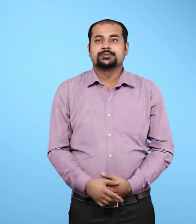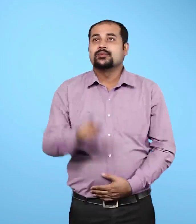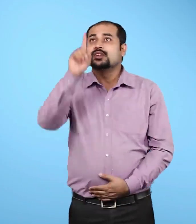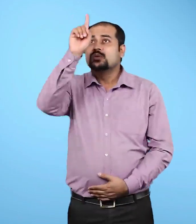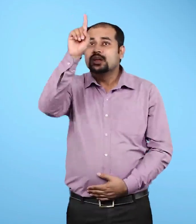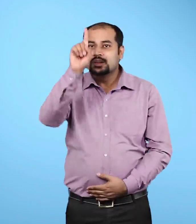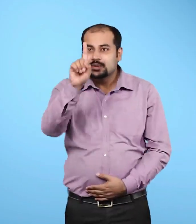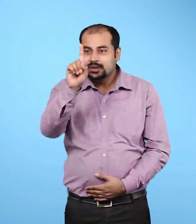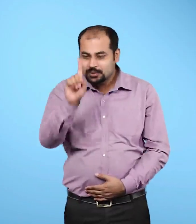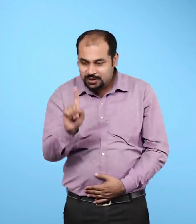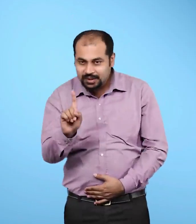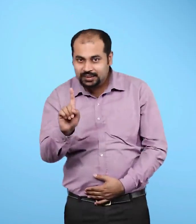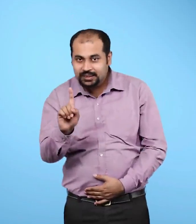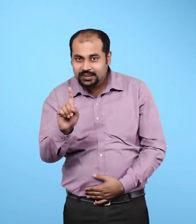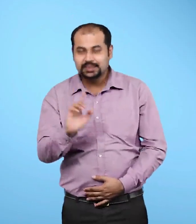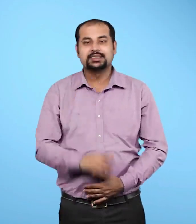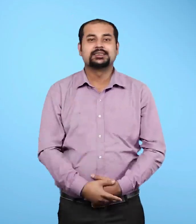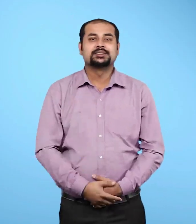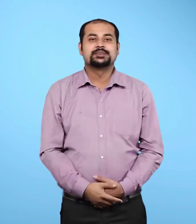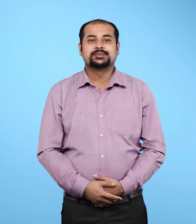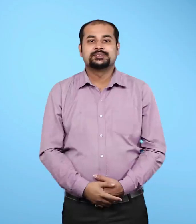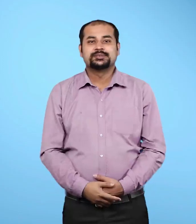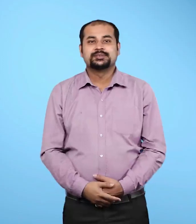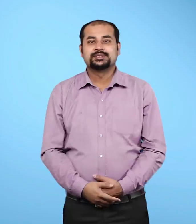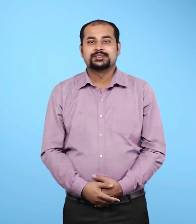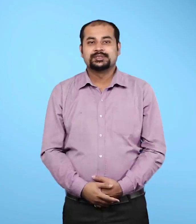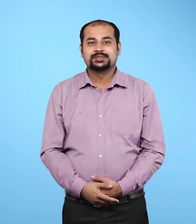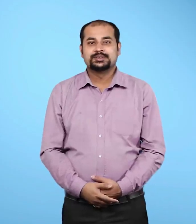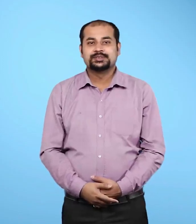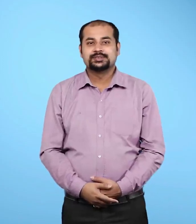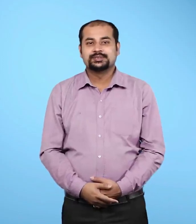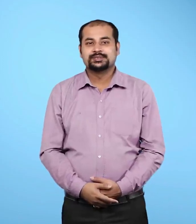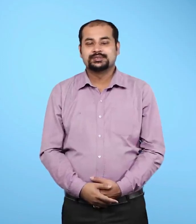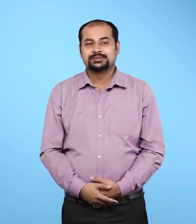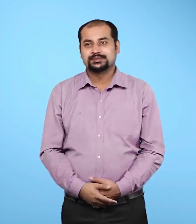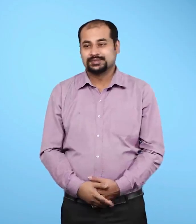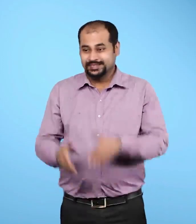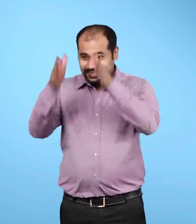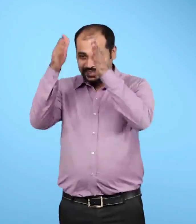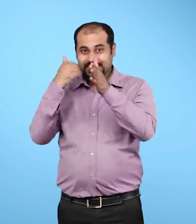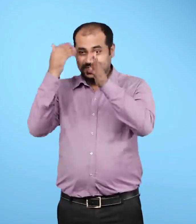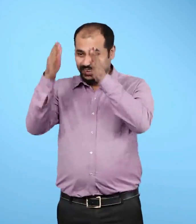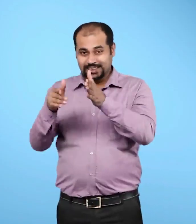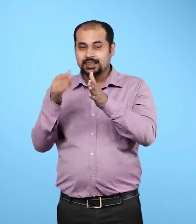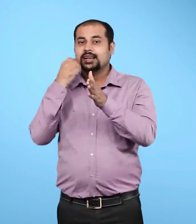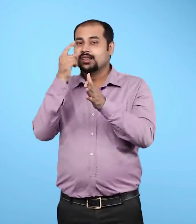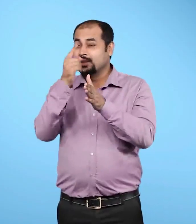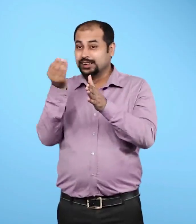She wrote small 1 just below the picture of the necklace in the yellow column of the table.